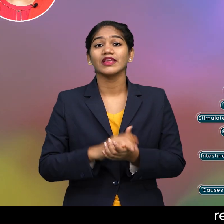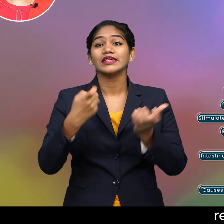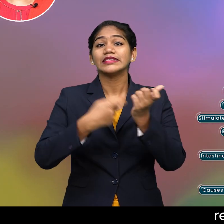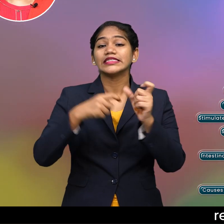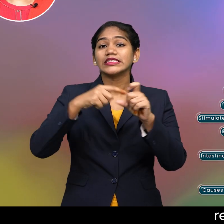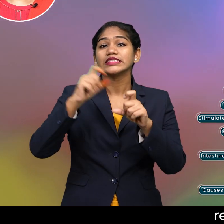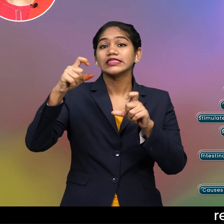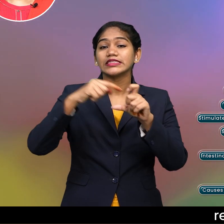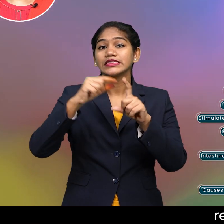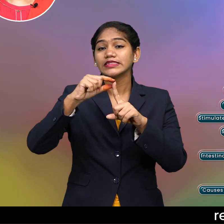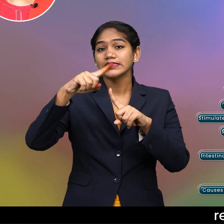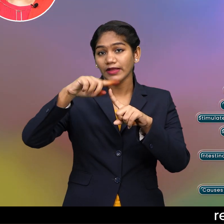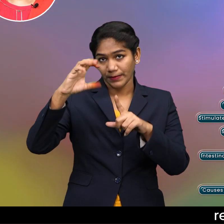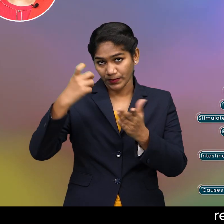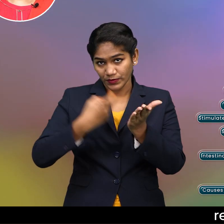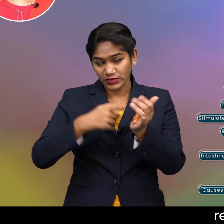receptors,